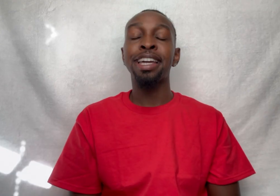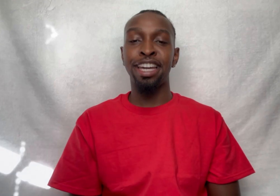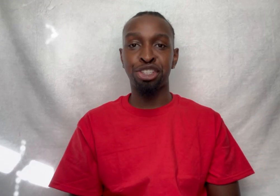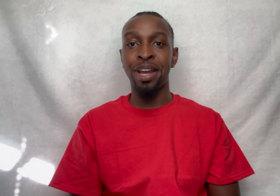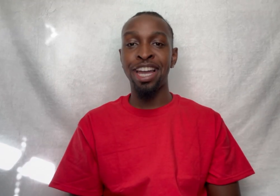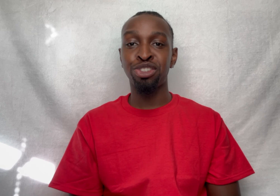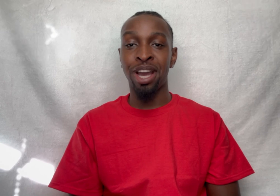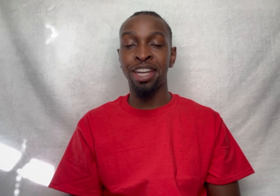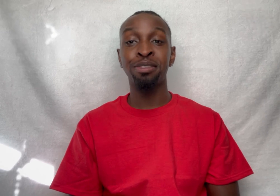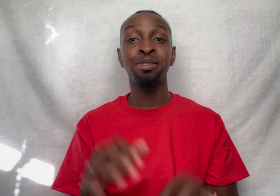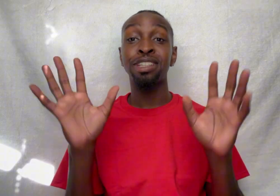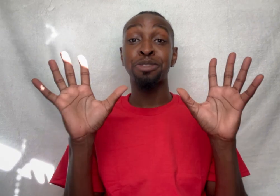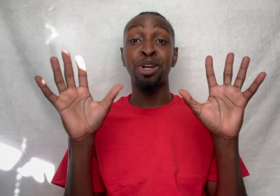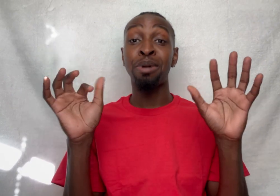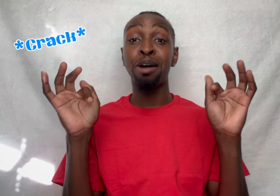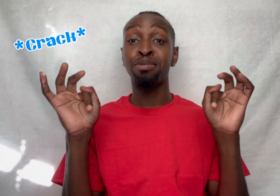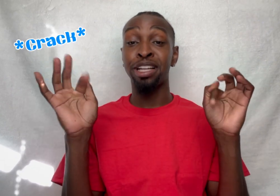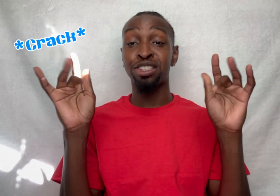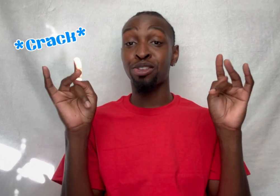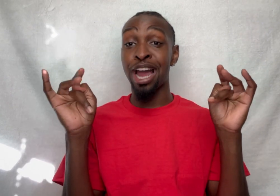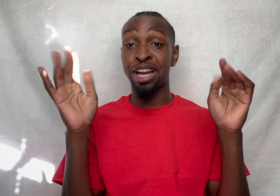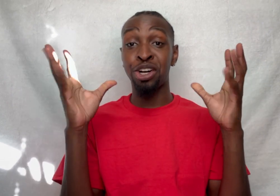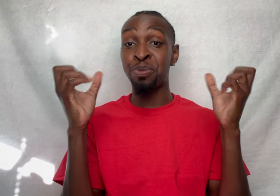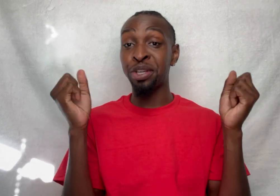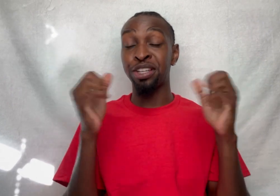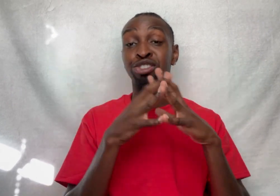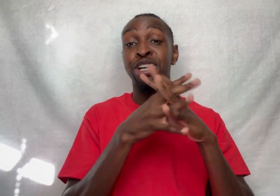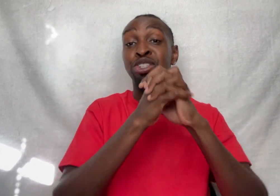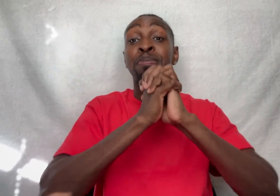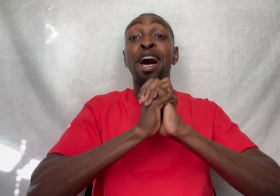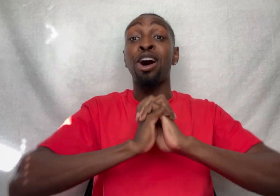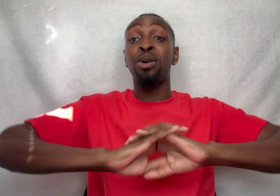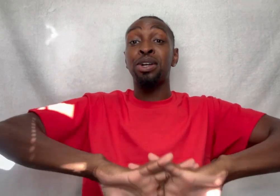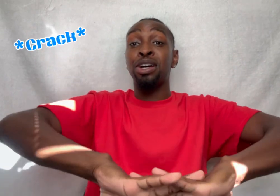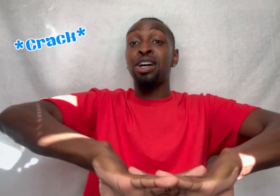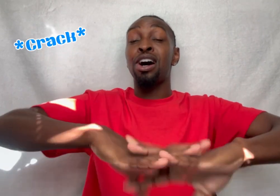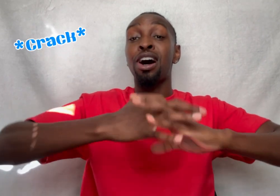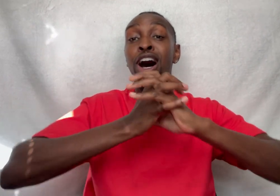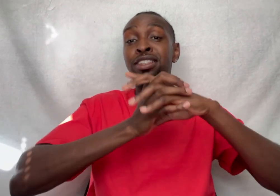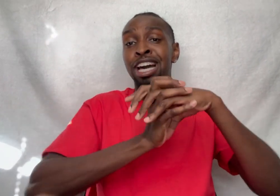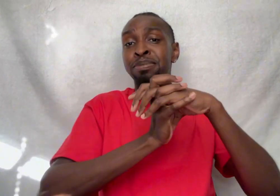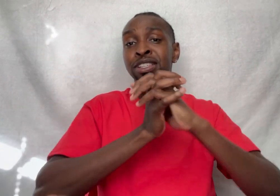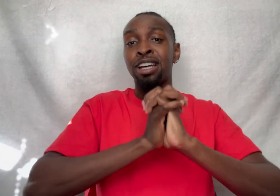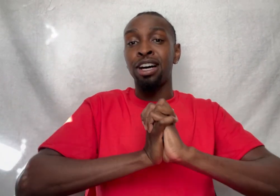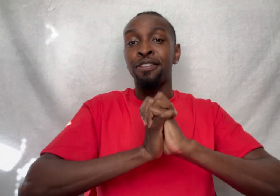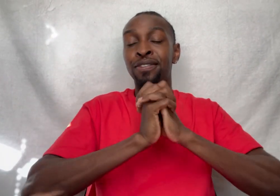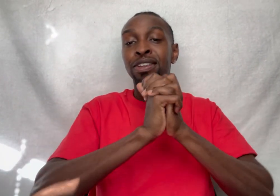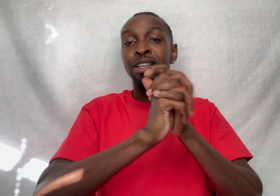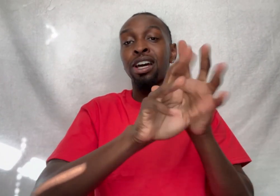Get your hands ready. Let's put them up. Let's crack them. We can stretch them out. All types of stuff. All right?